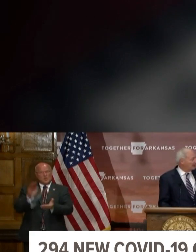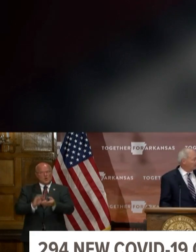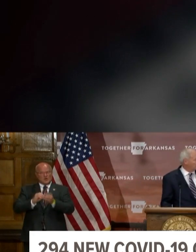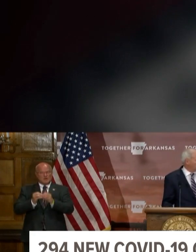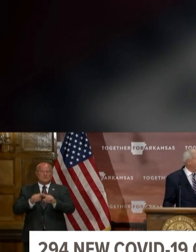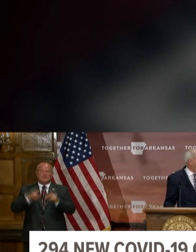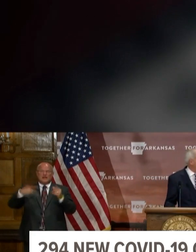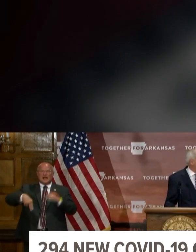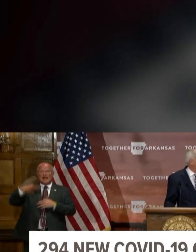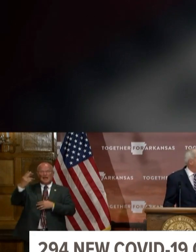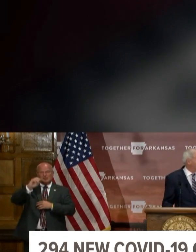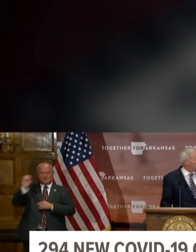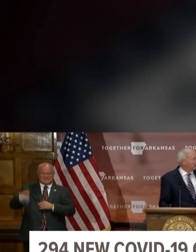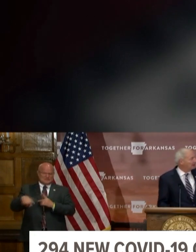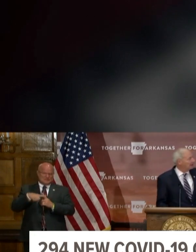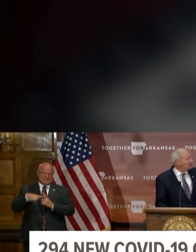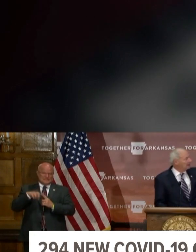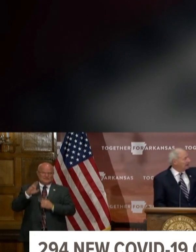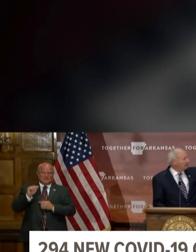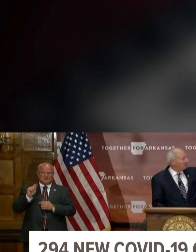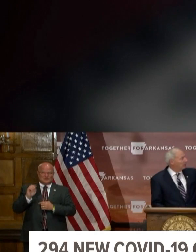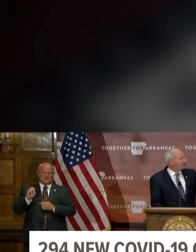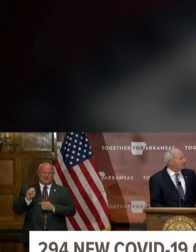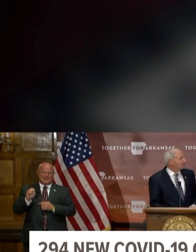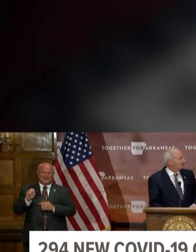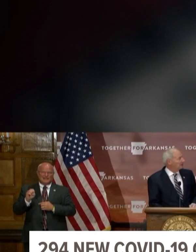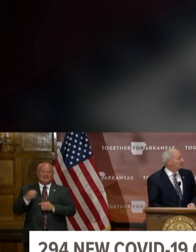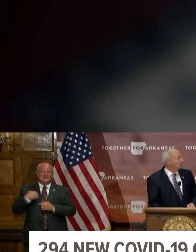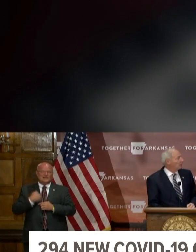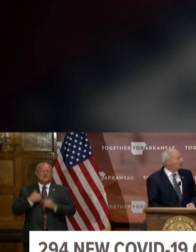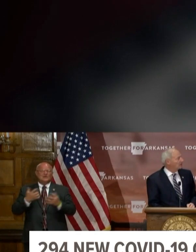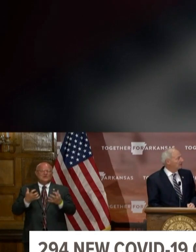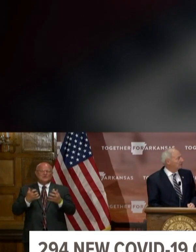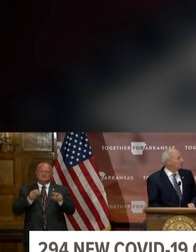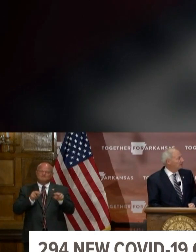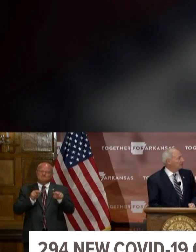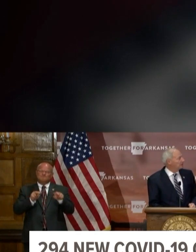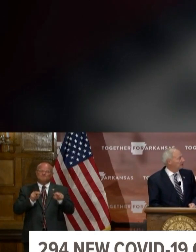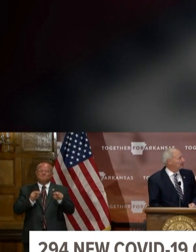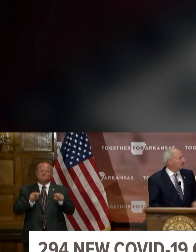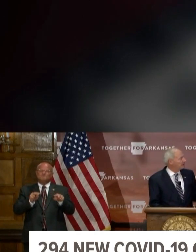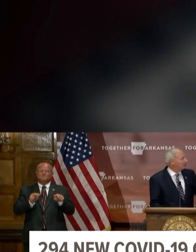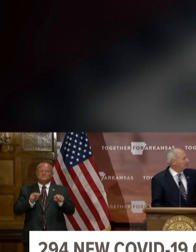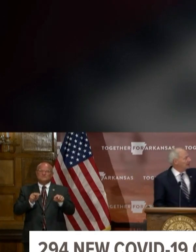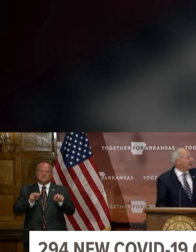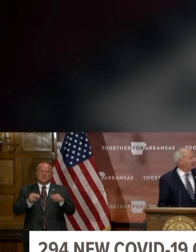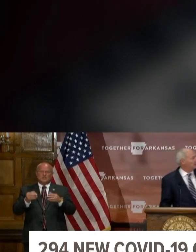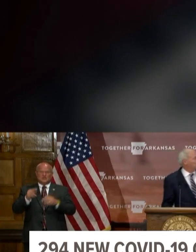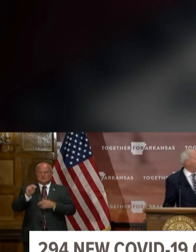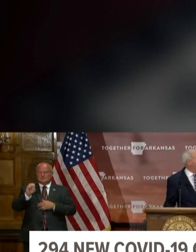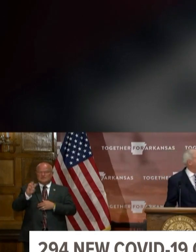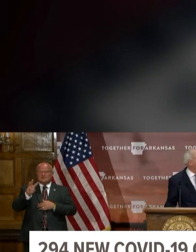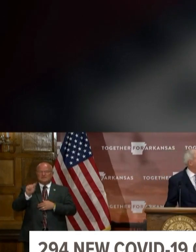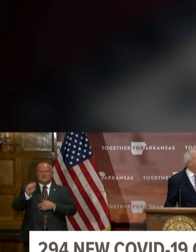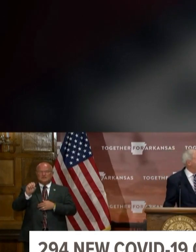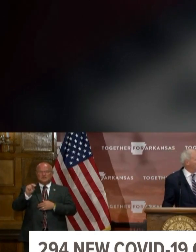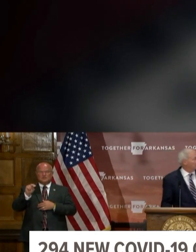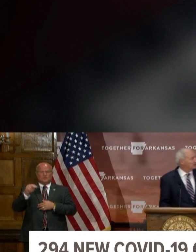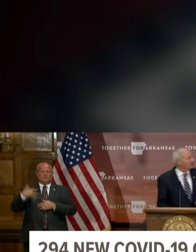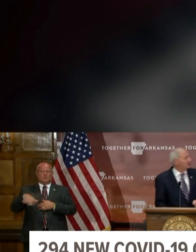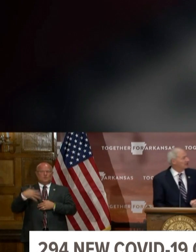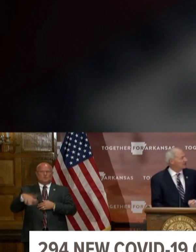but higher percent positivity rate. And we want to watch those whenever you look up at Newton County with